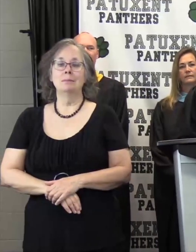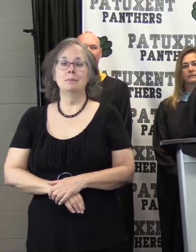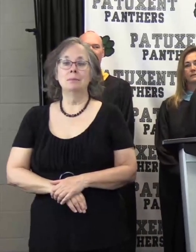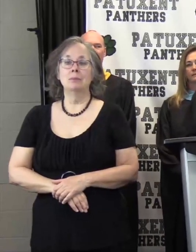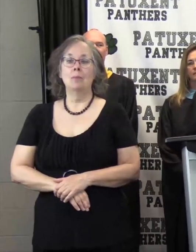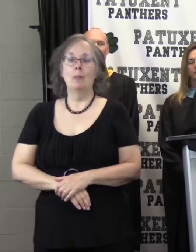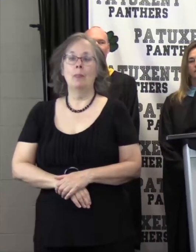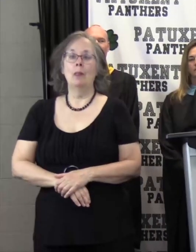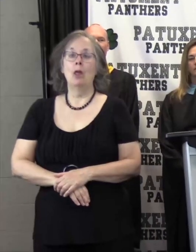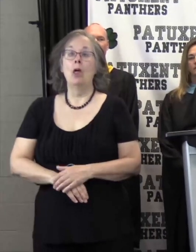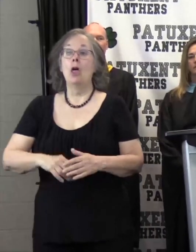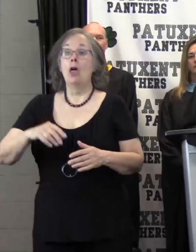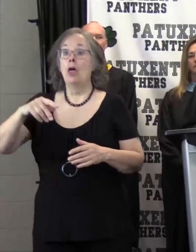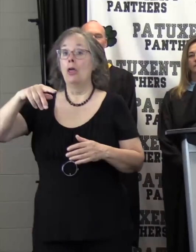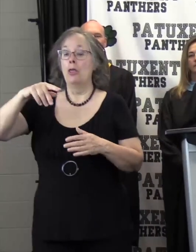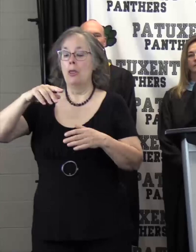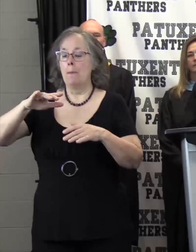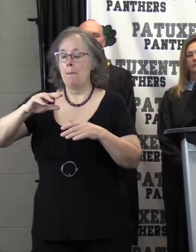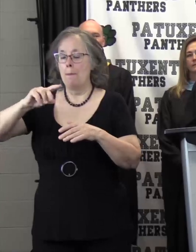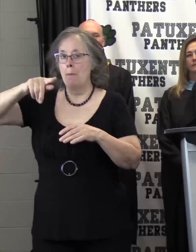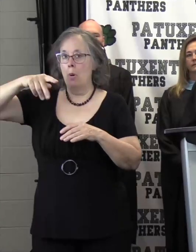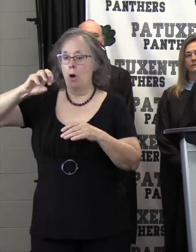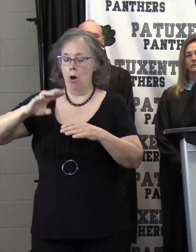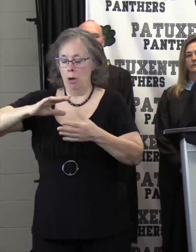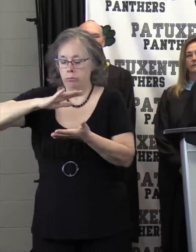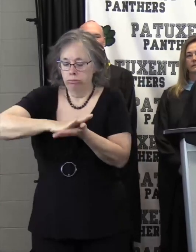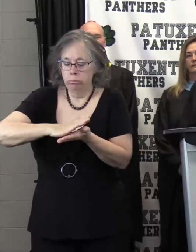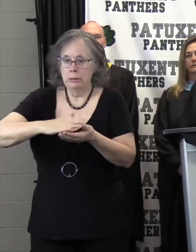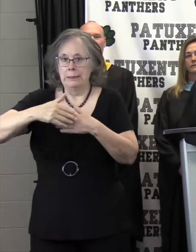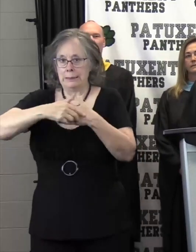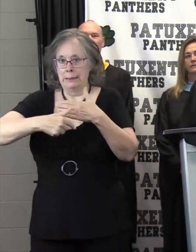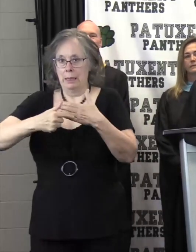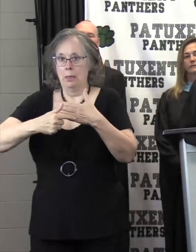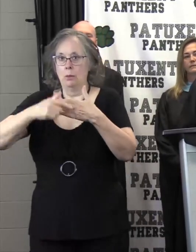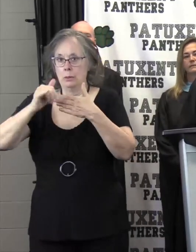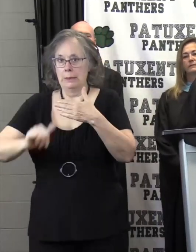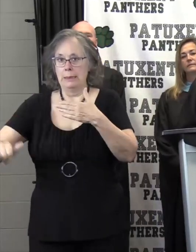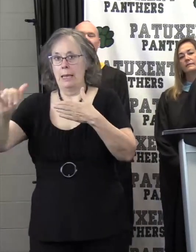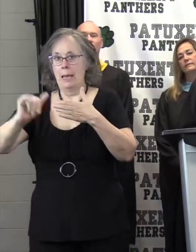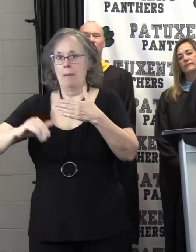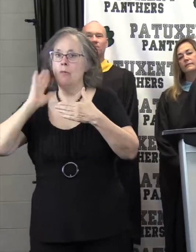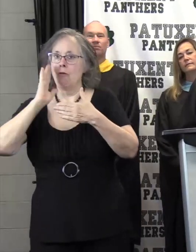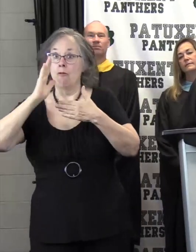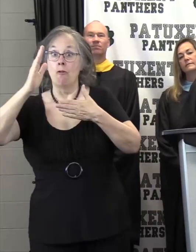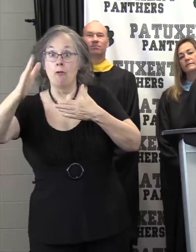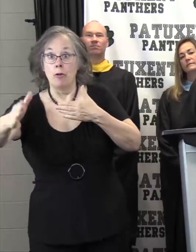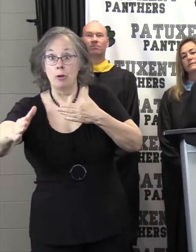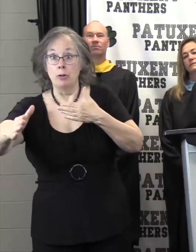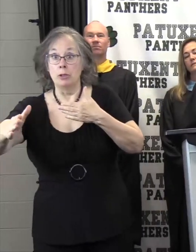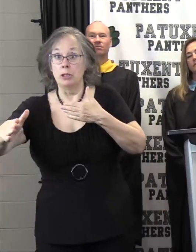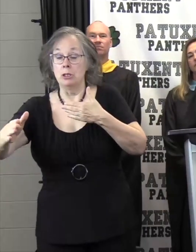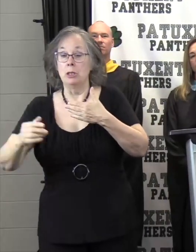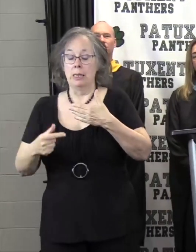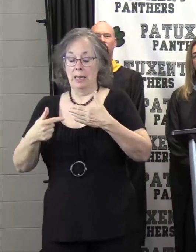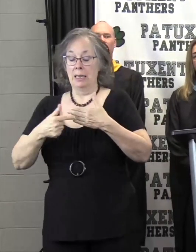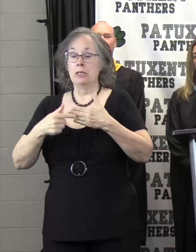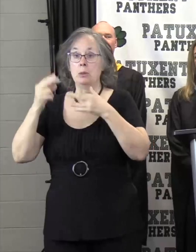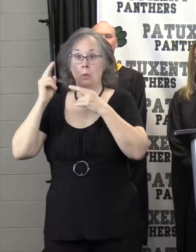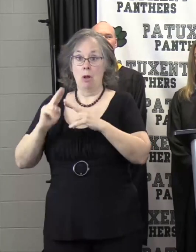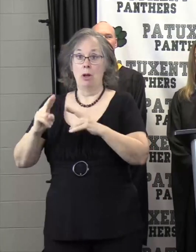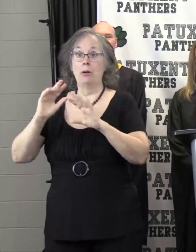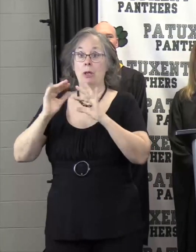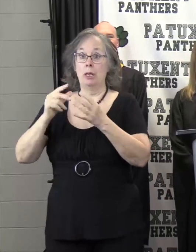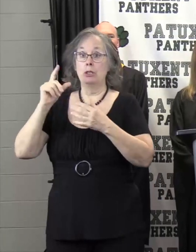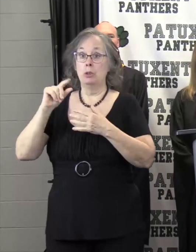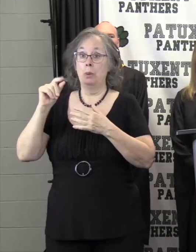The paw side of the coin will remain unchanged for future graduating classes. The side of the coin will honor the class of